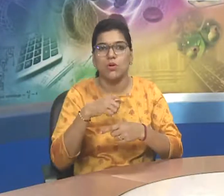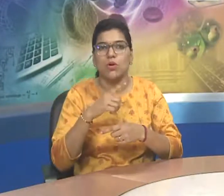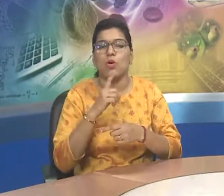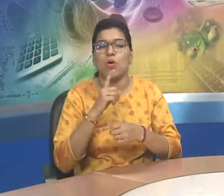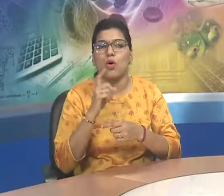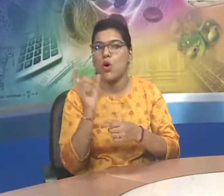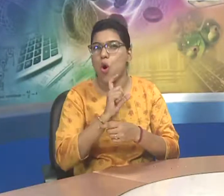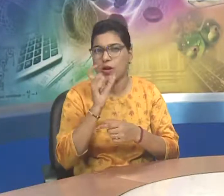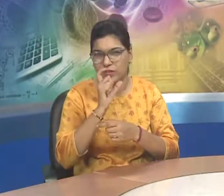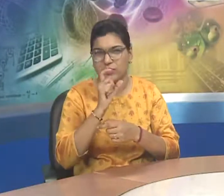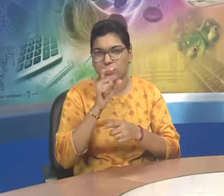theatre